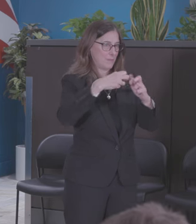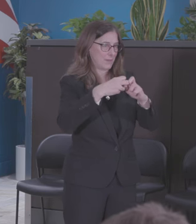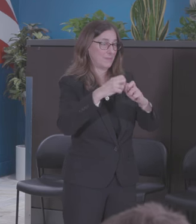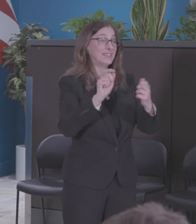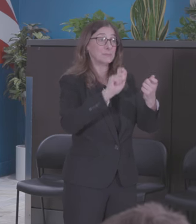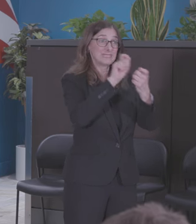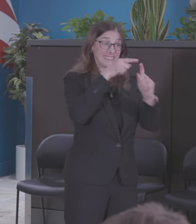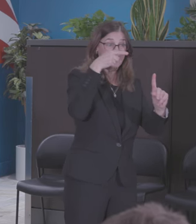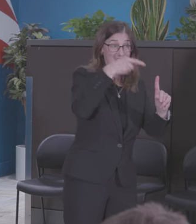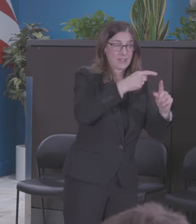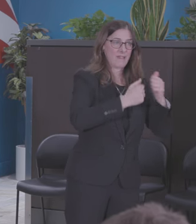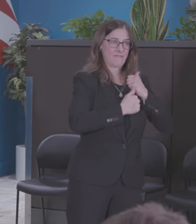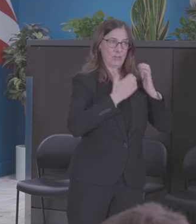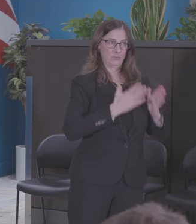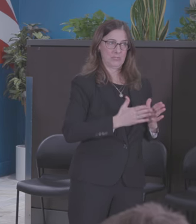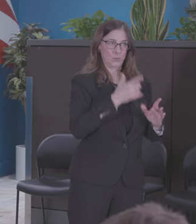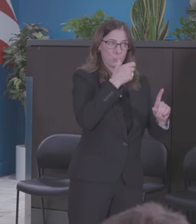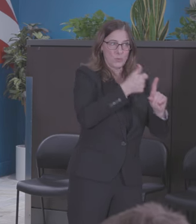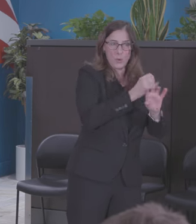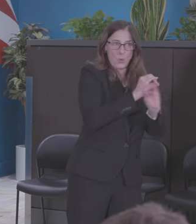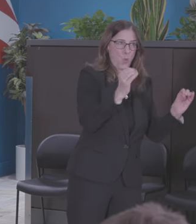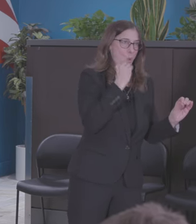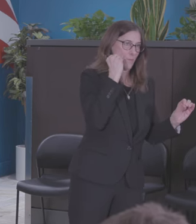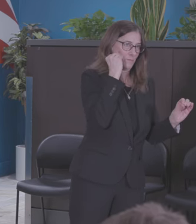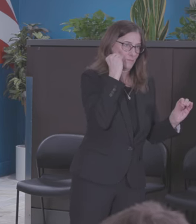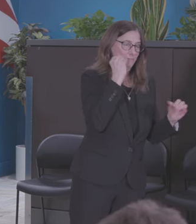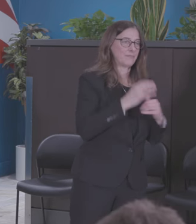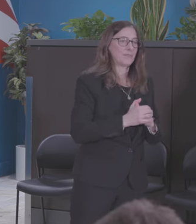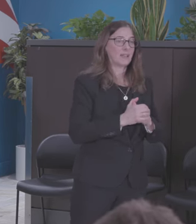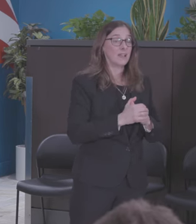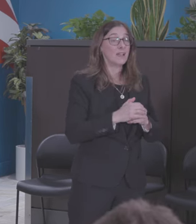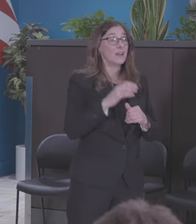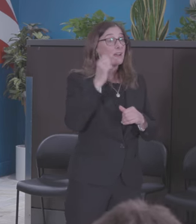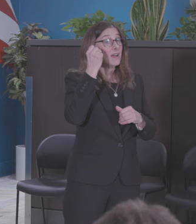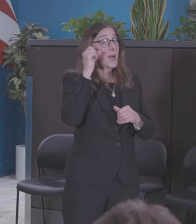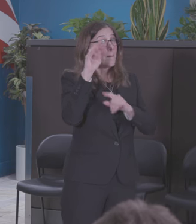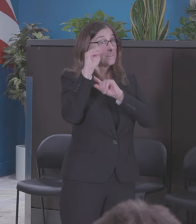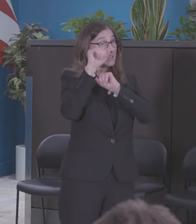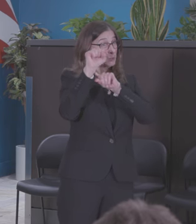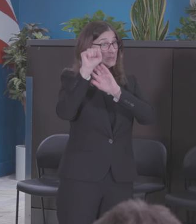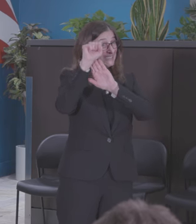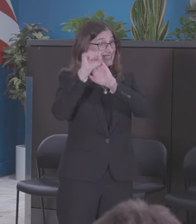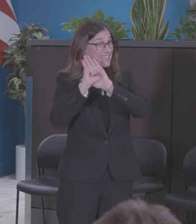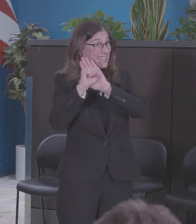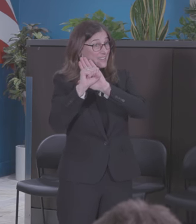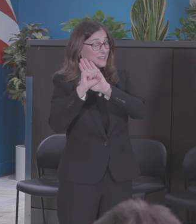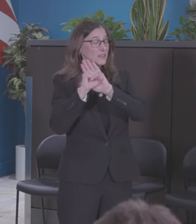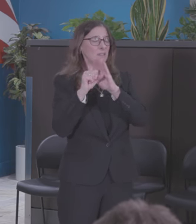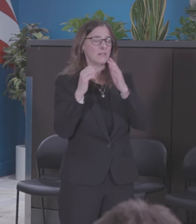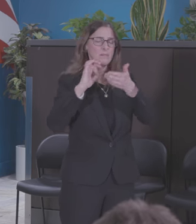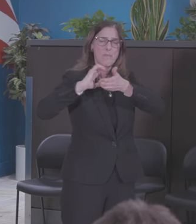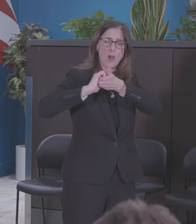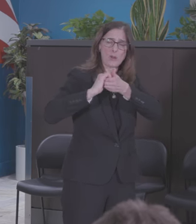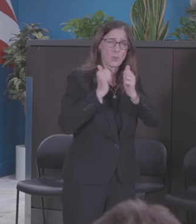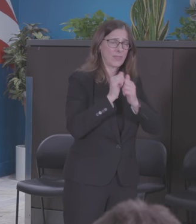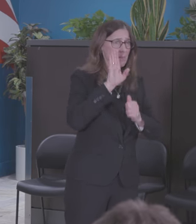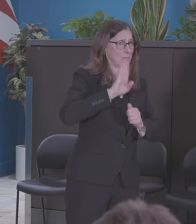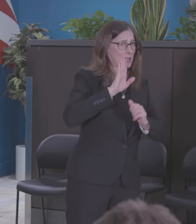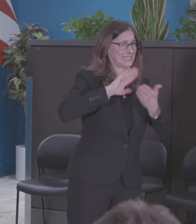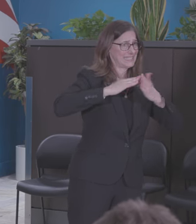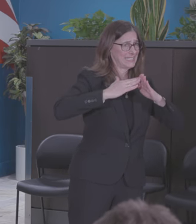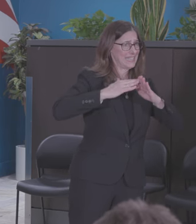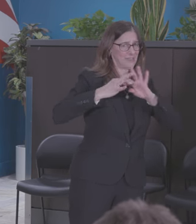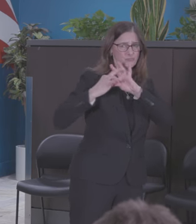level. The state has been a remarkable partner on housing, on veteran services in